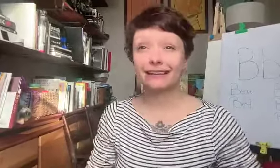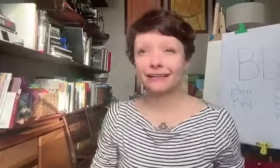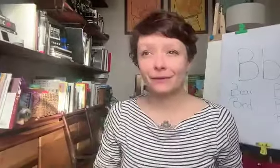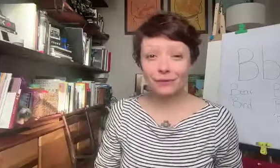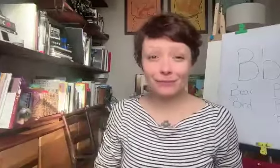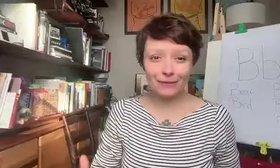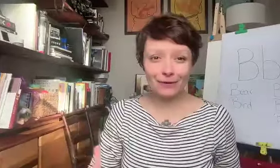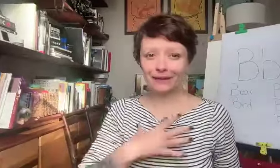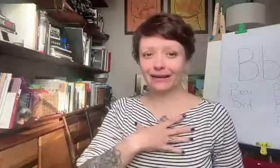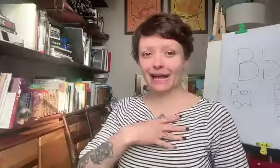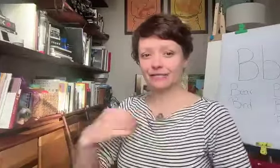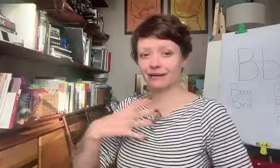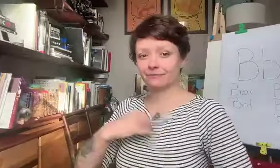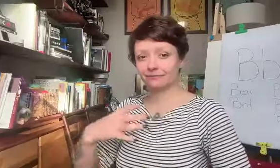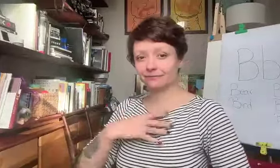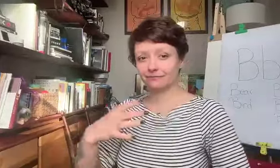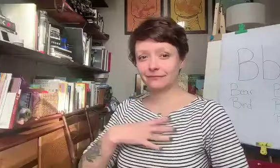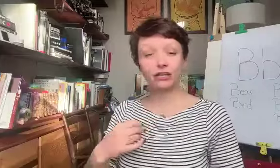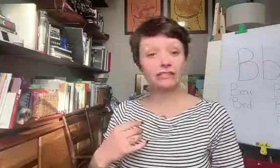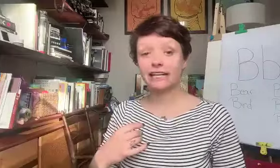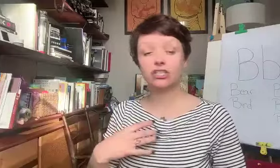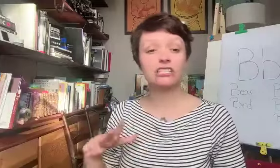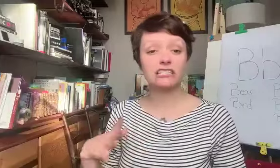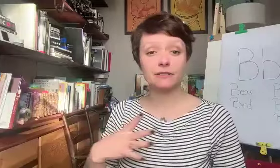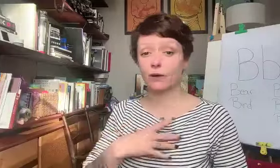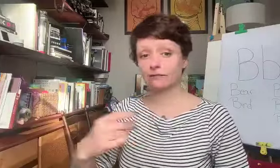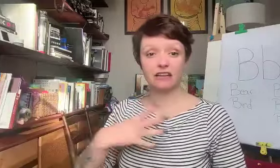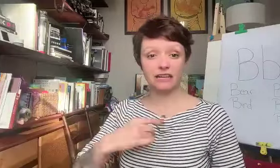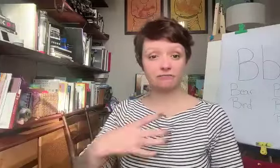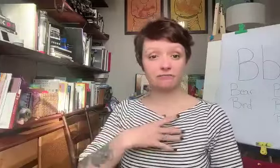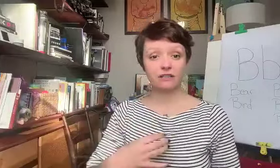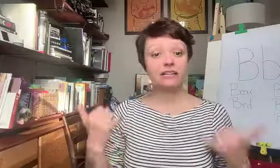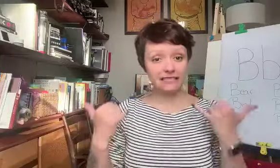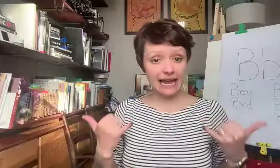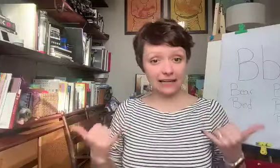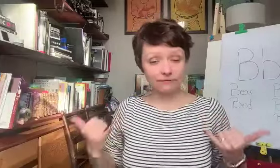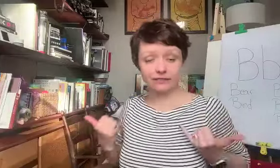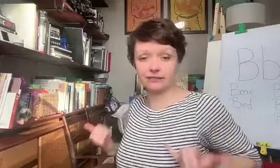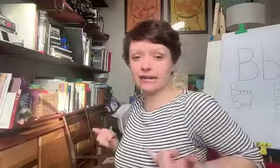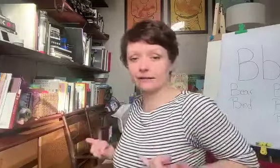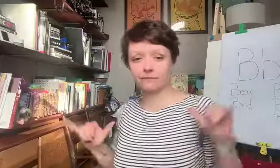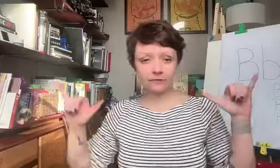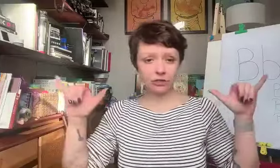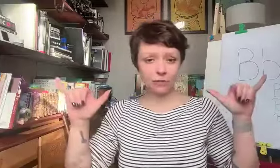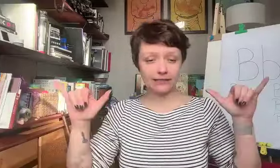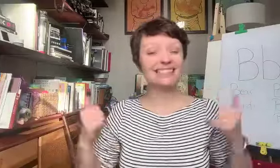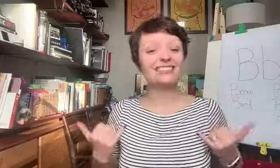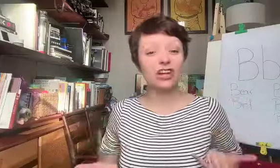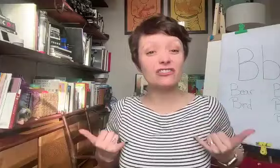Hypothetically, we will all be going, ready, outside. It looks like it's just the same as white outside. Today, this is today, two Ys. This is also the